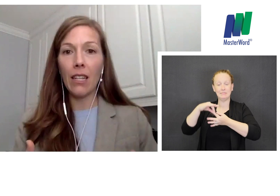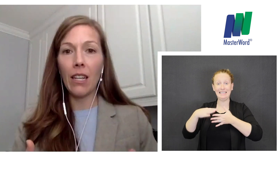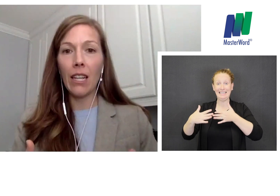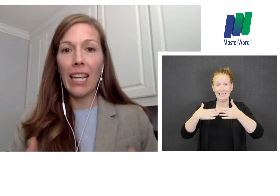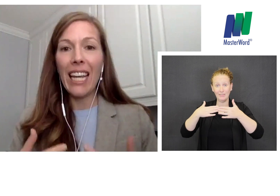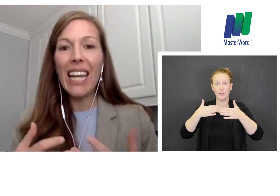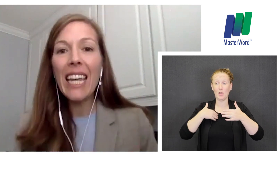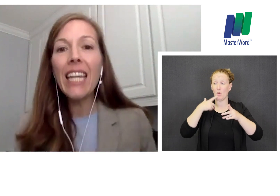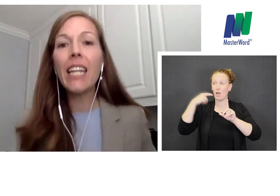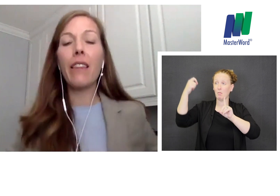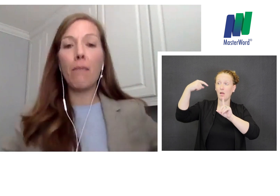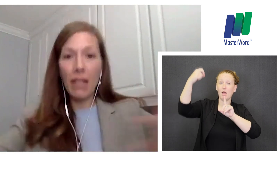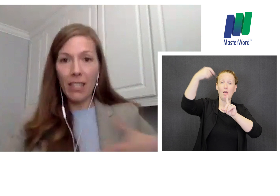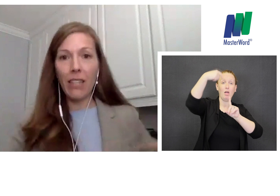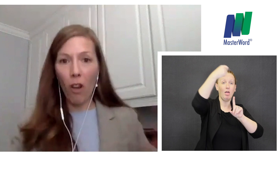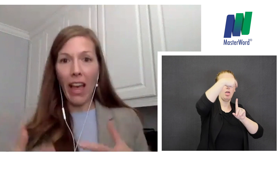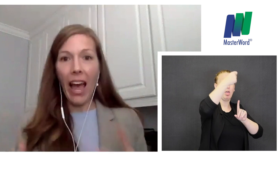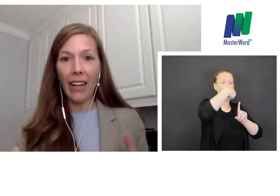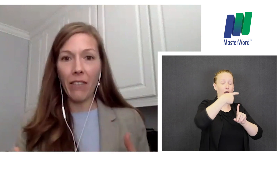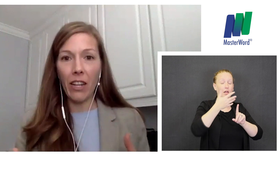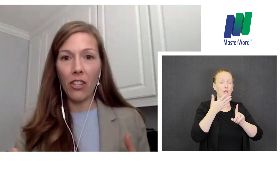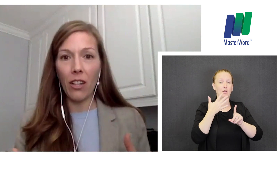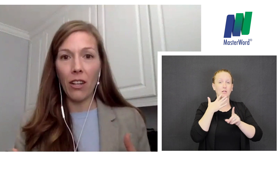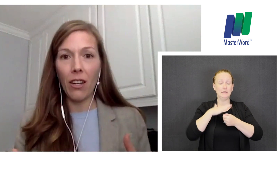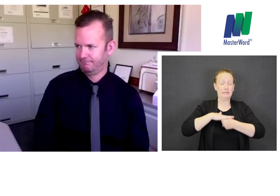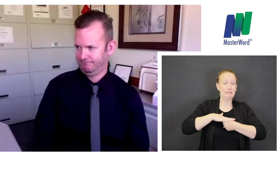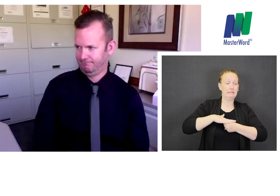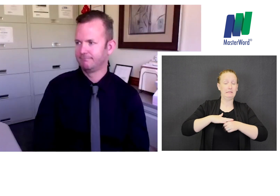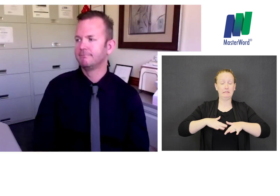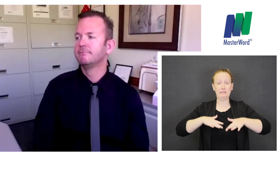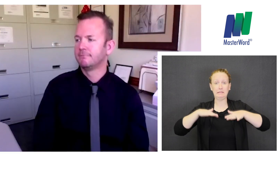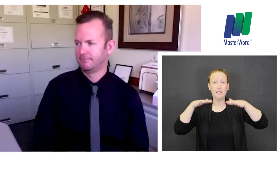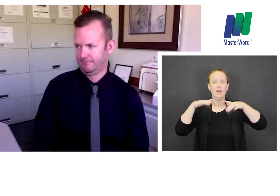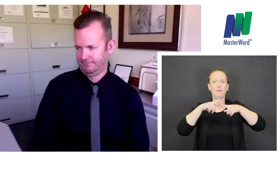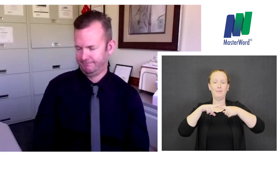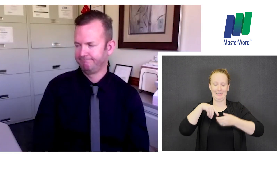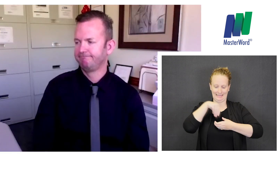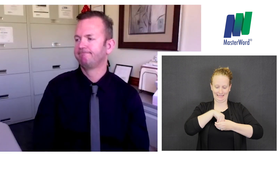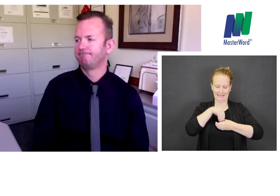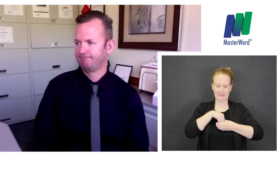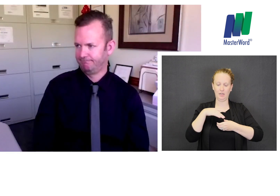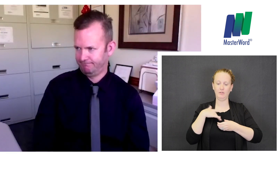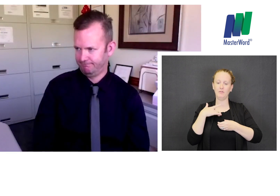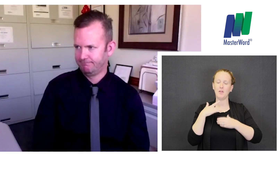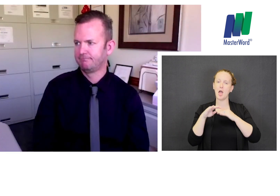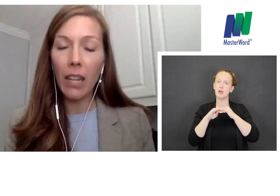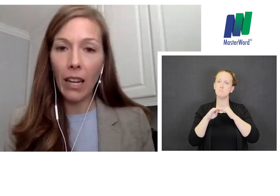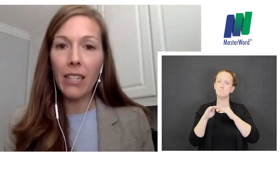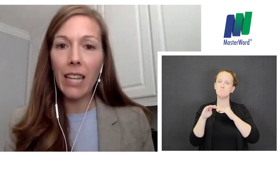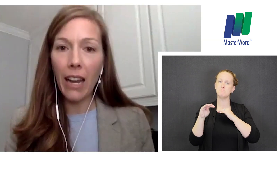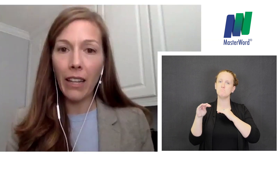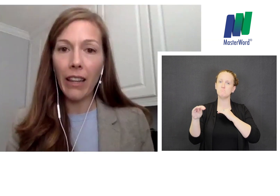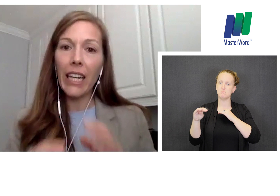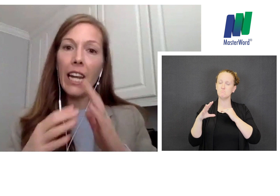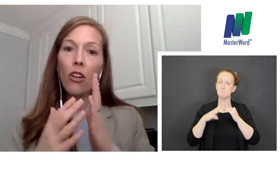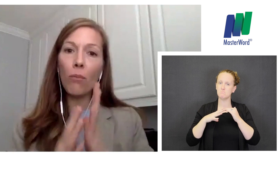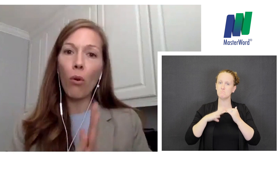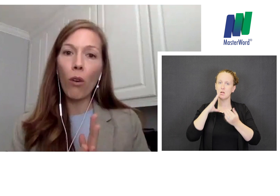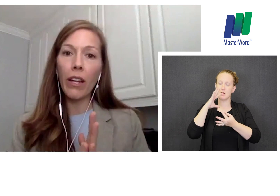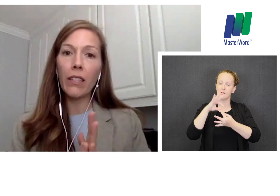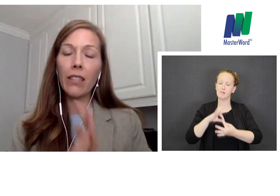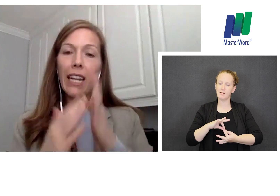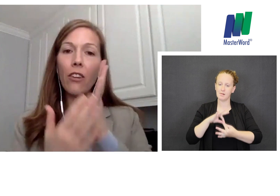presence in the midst of all the activation. Like an inner stability? Like an inner stability, exactly. Like an